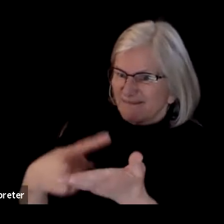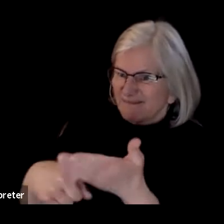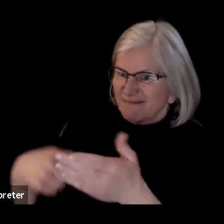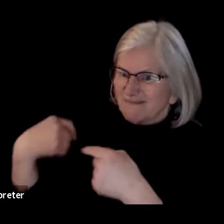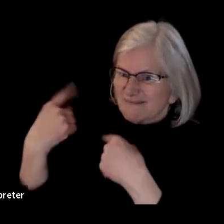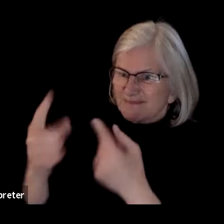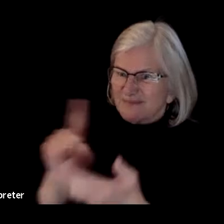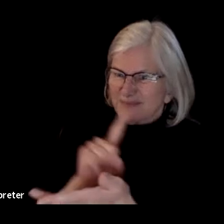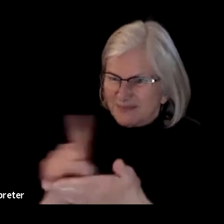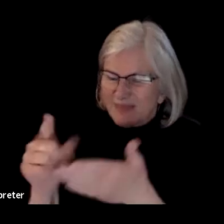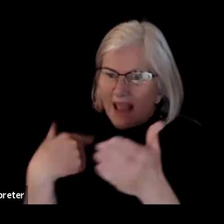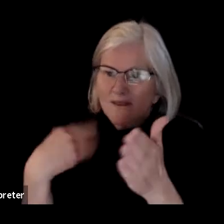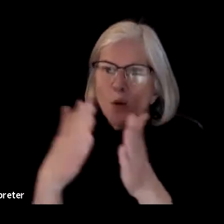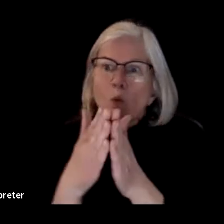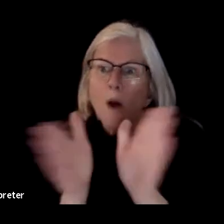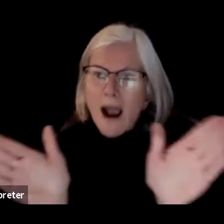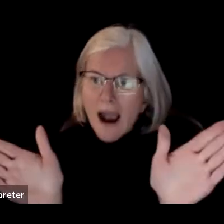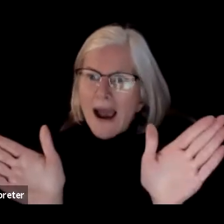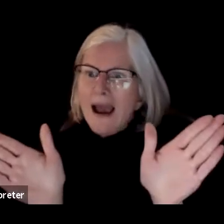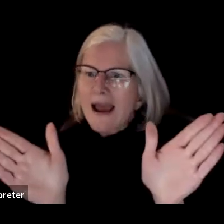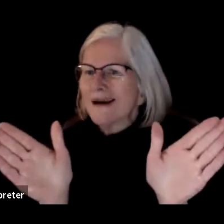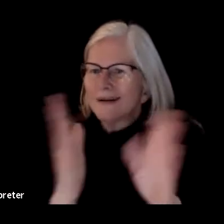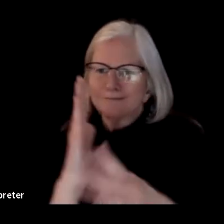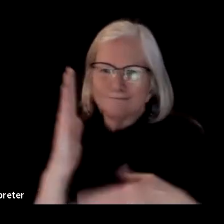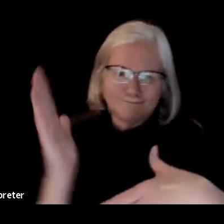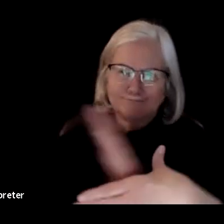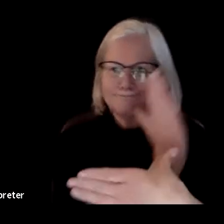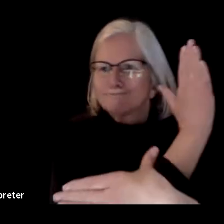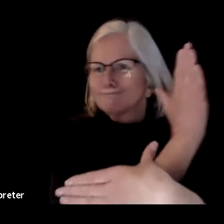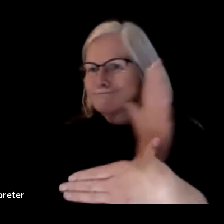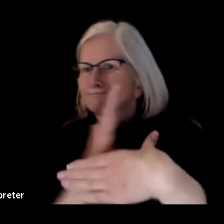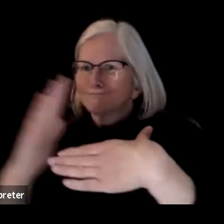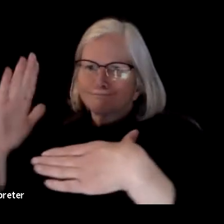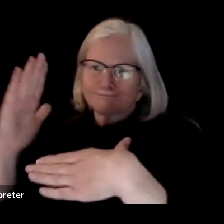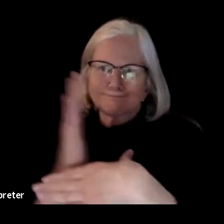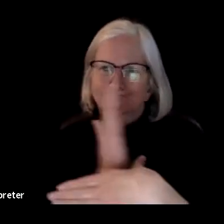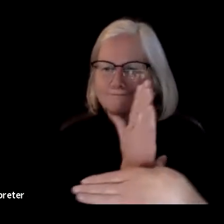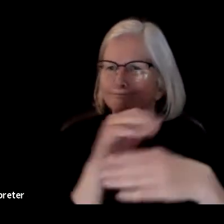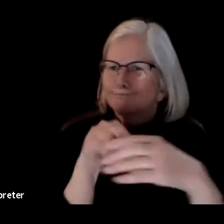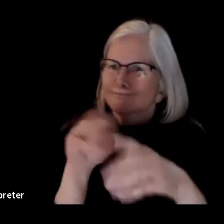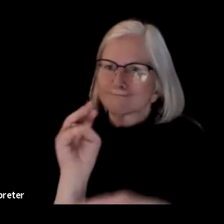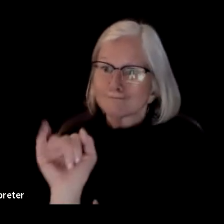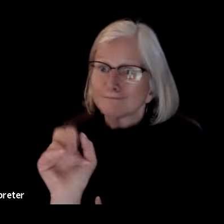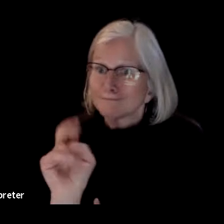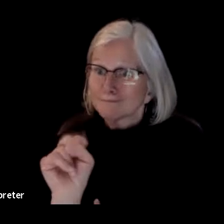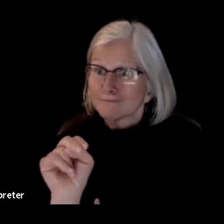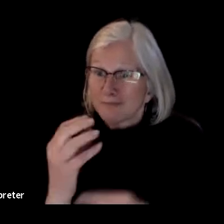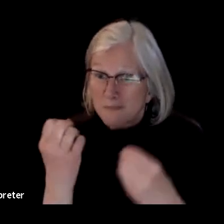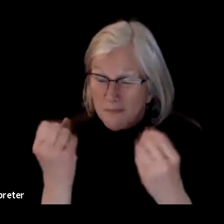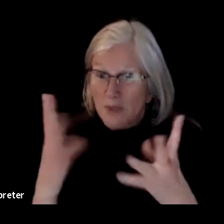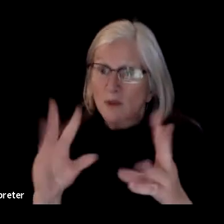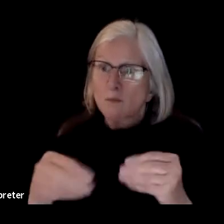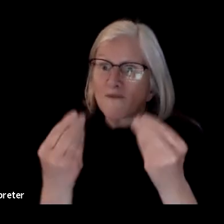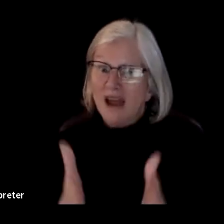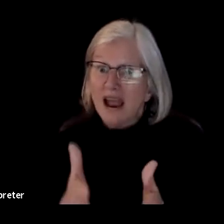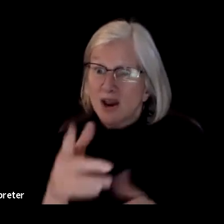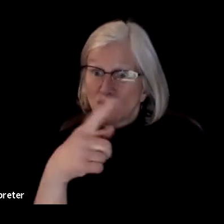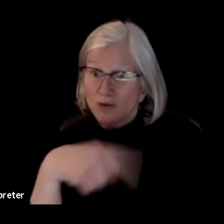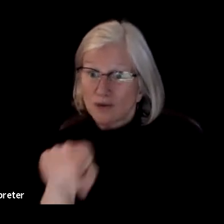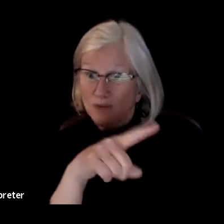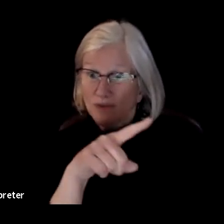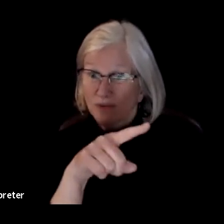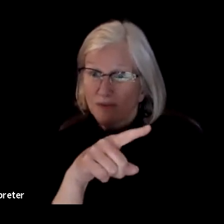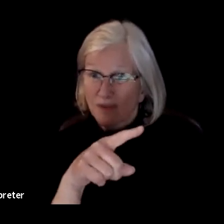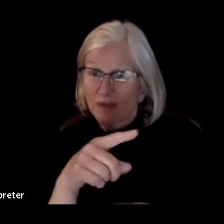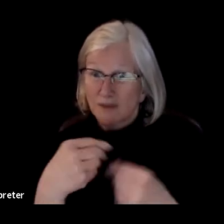wide-ranging vaccine ecosystem in Minnesota. So lots of providers providing vaccines in lots of different settings. And so